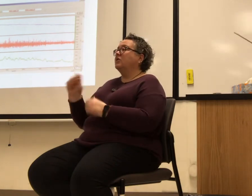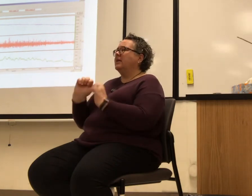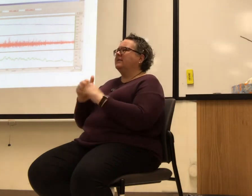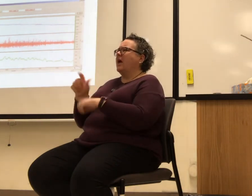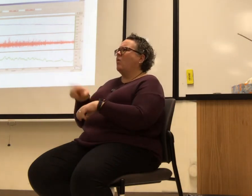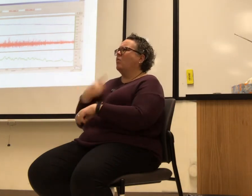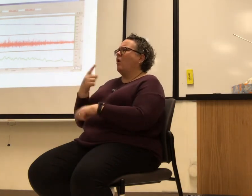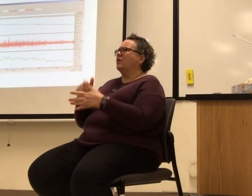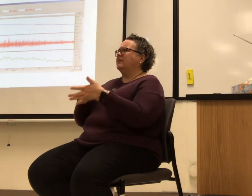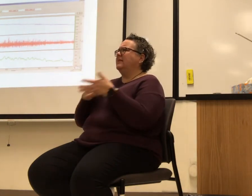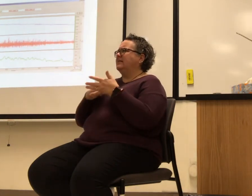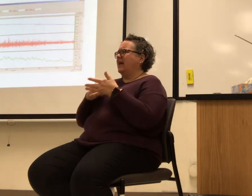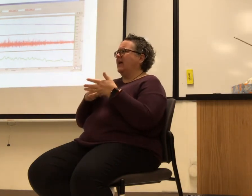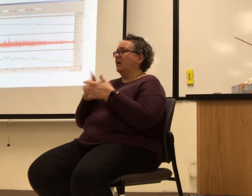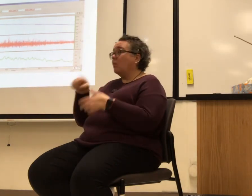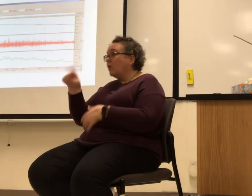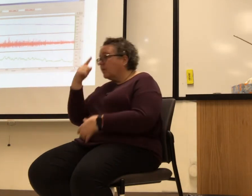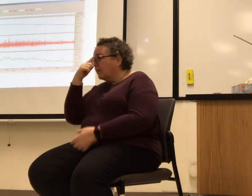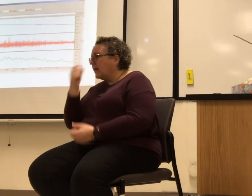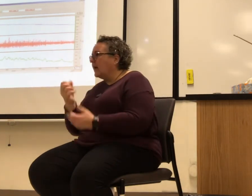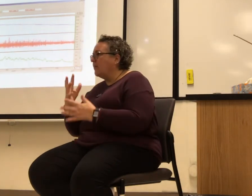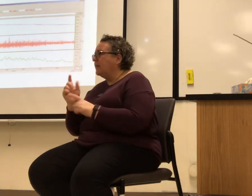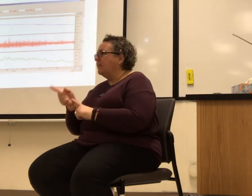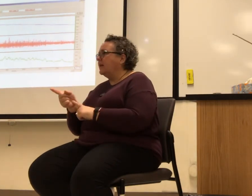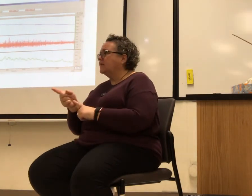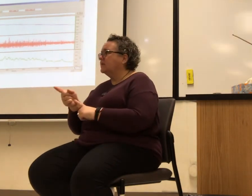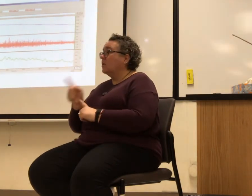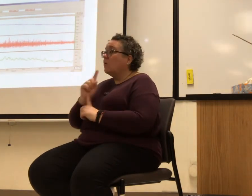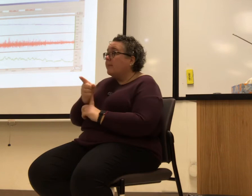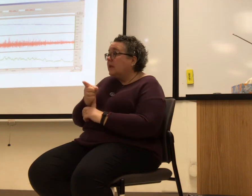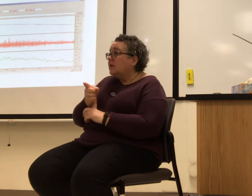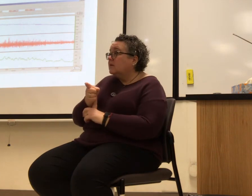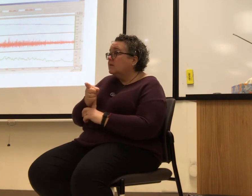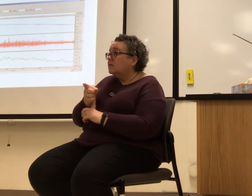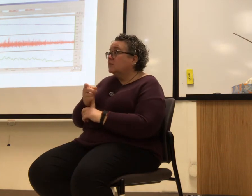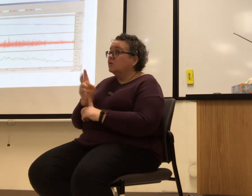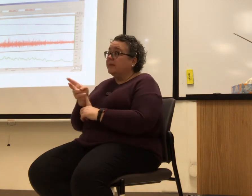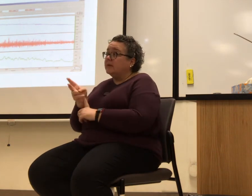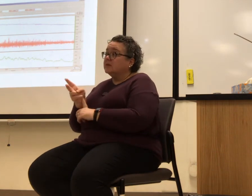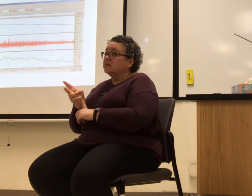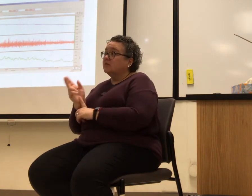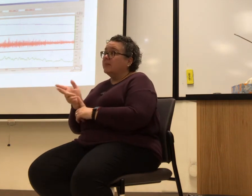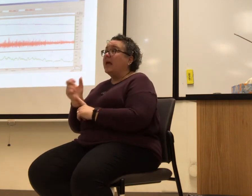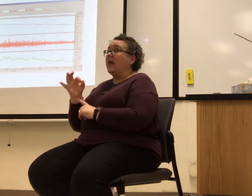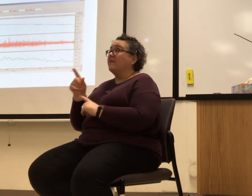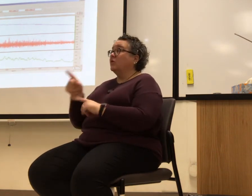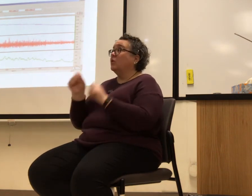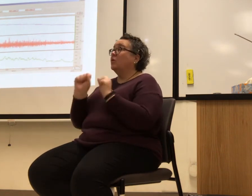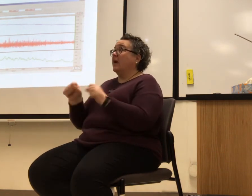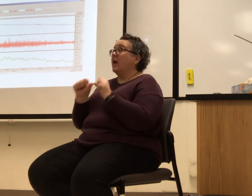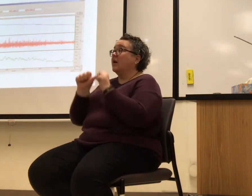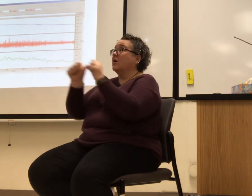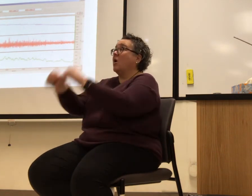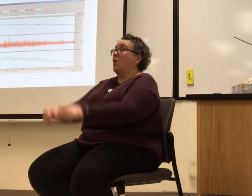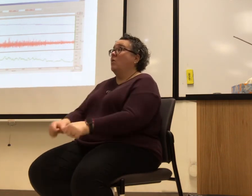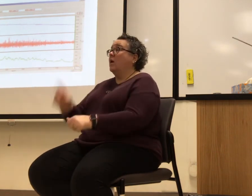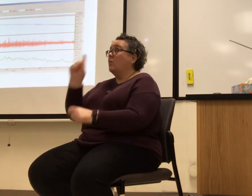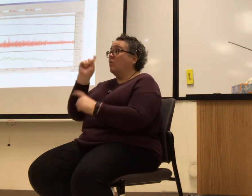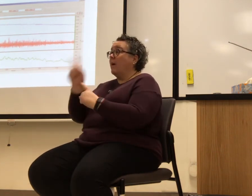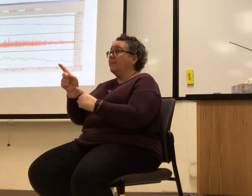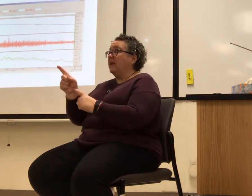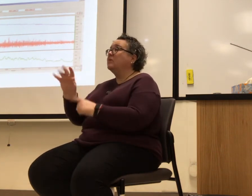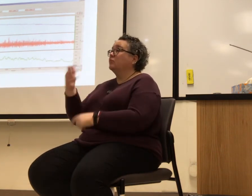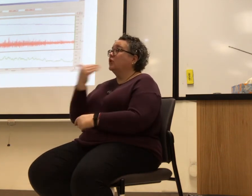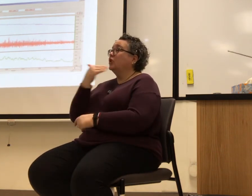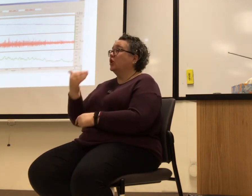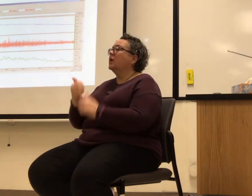that take? And what do you think? A minute? If you could go a minute, that's pretty good. Most